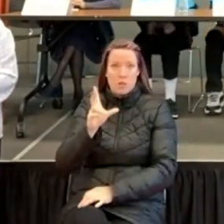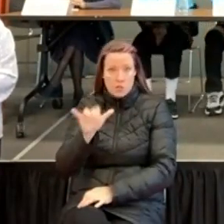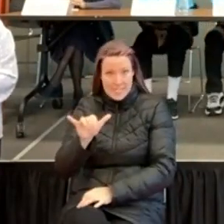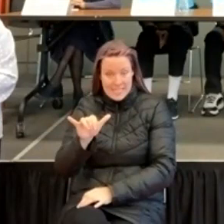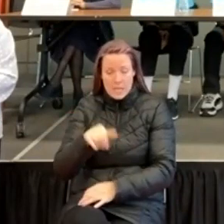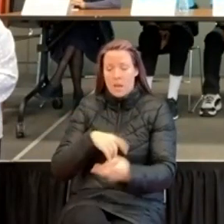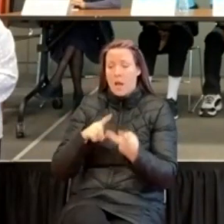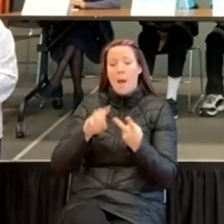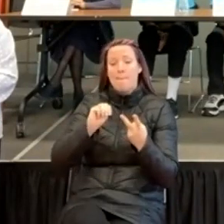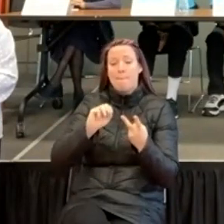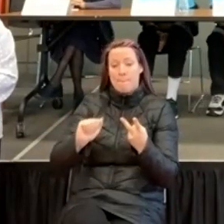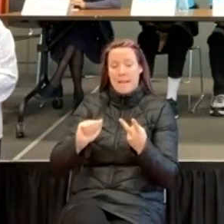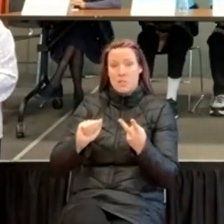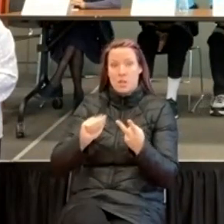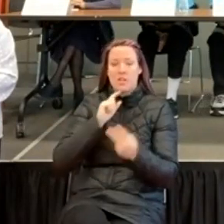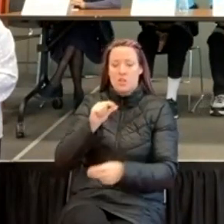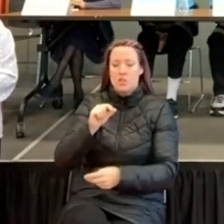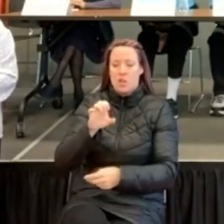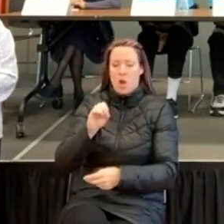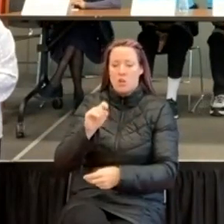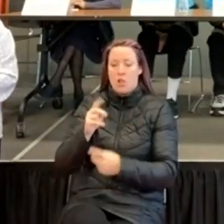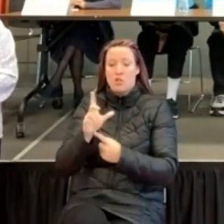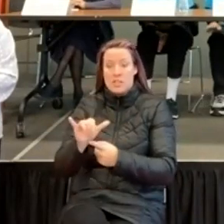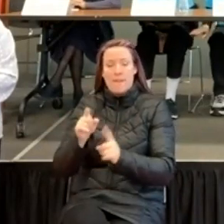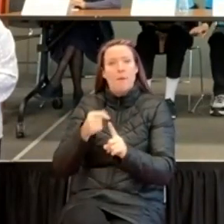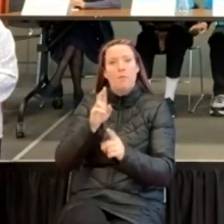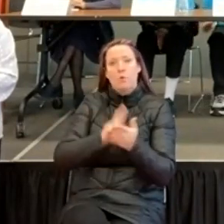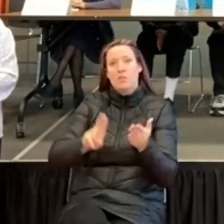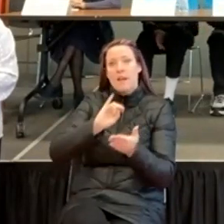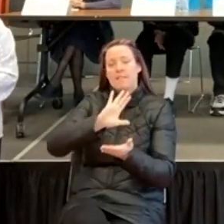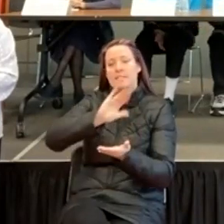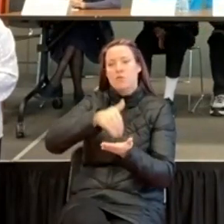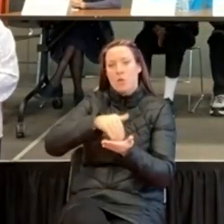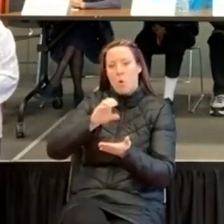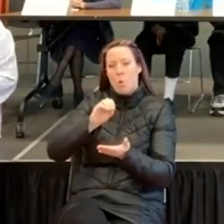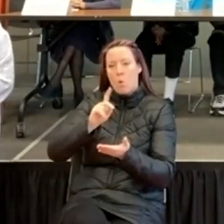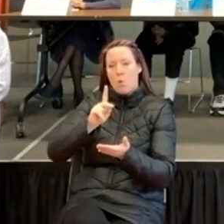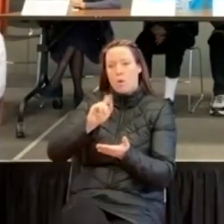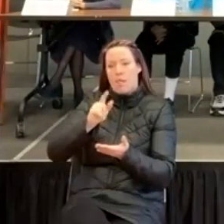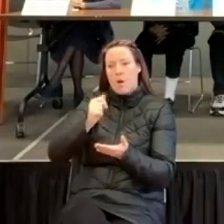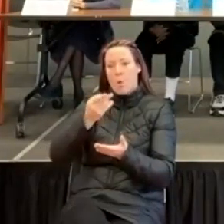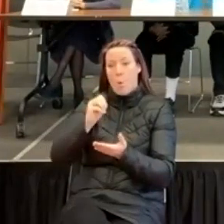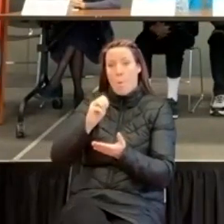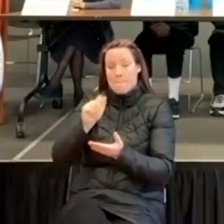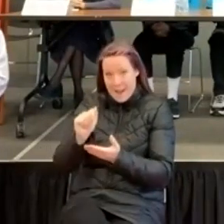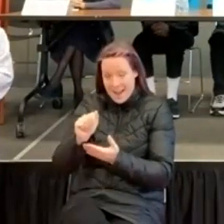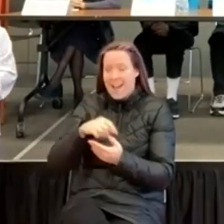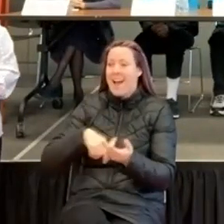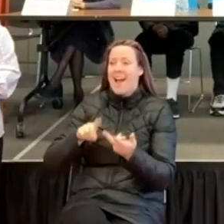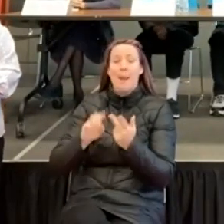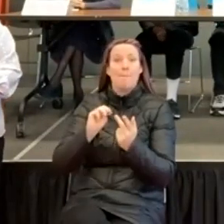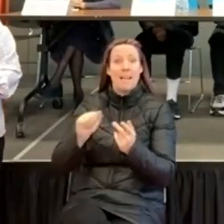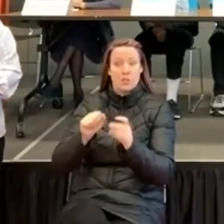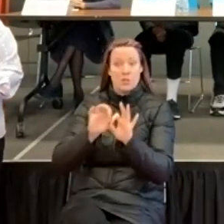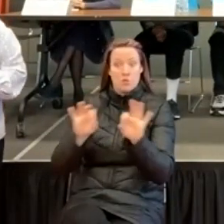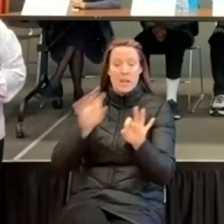a master's degree in gerontology from the University of Central Oklahoma, as well as a master's degree in